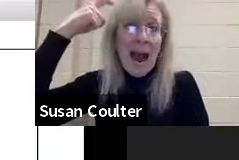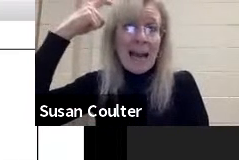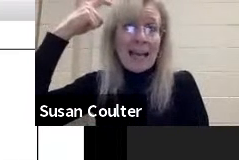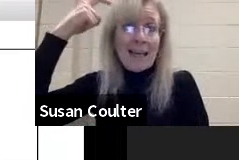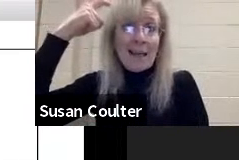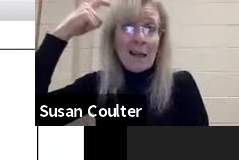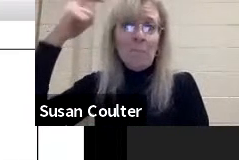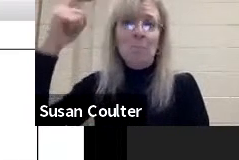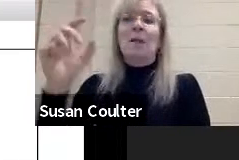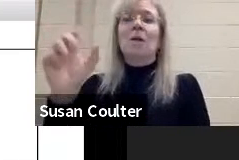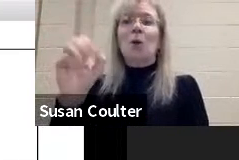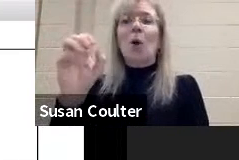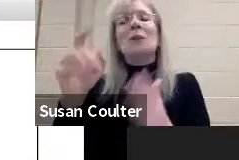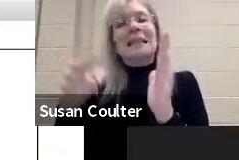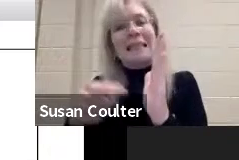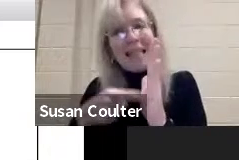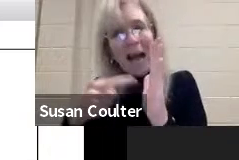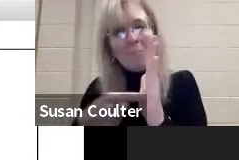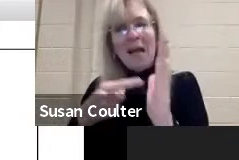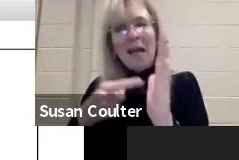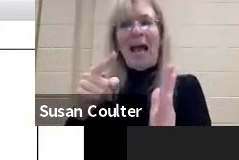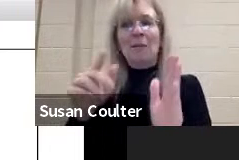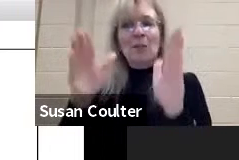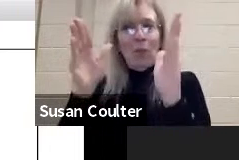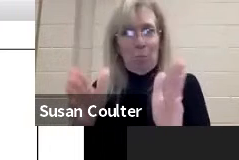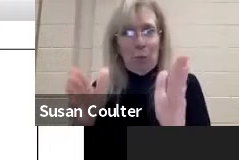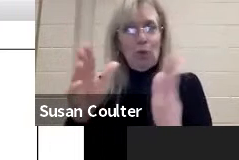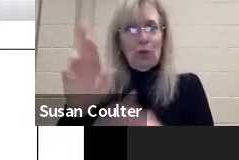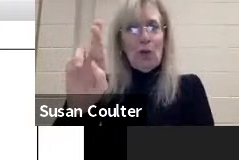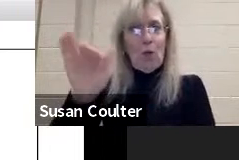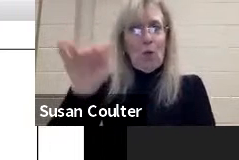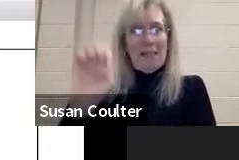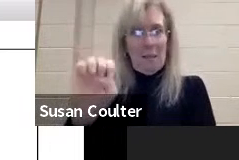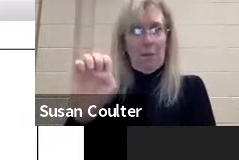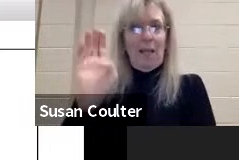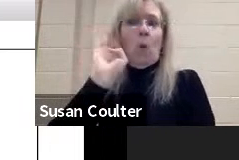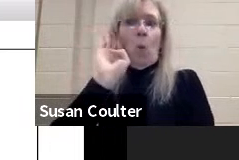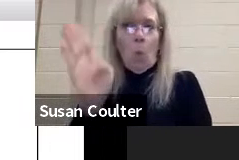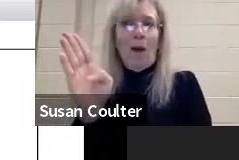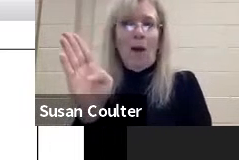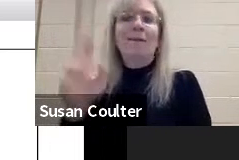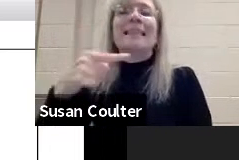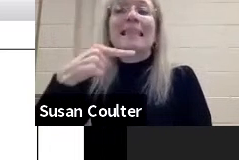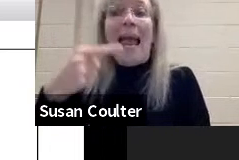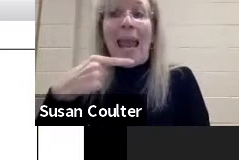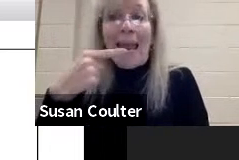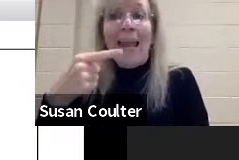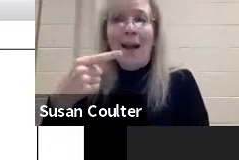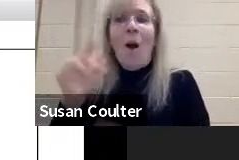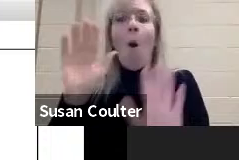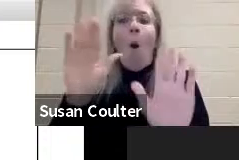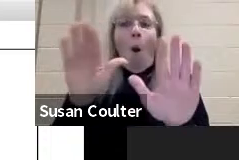my mind. So sometimes the recipe will